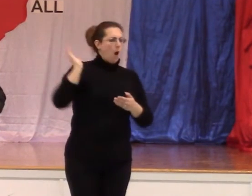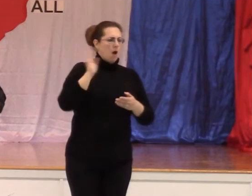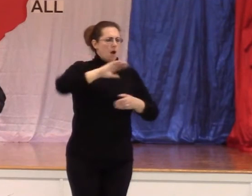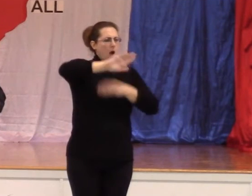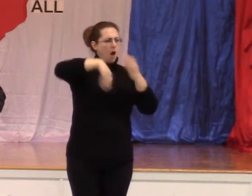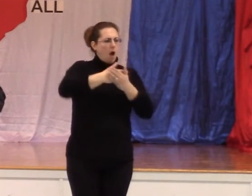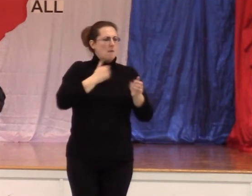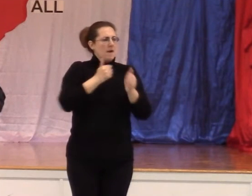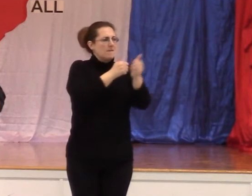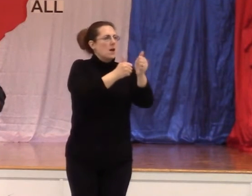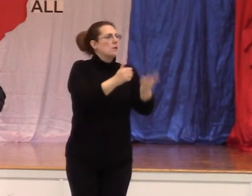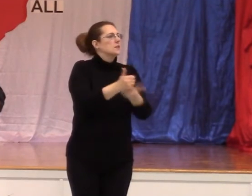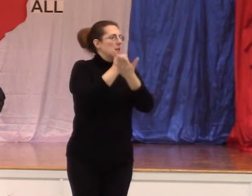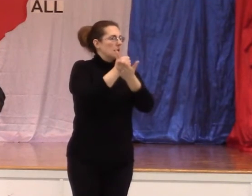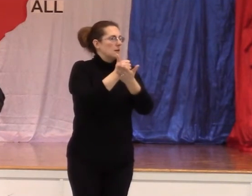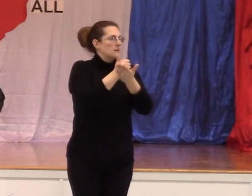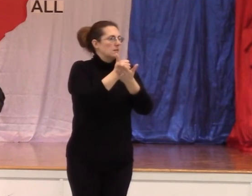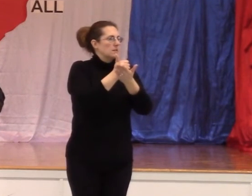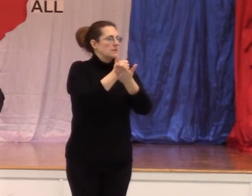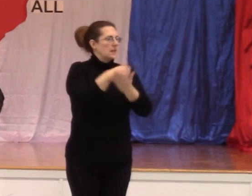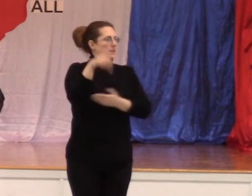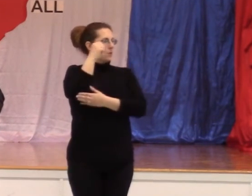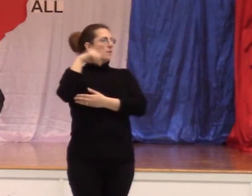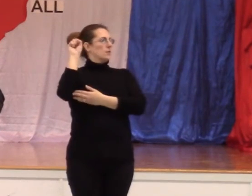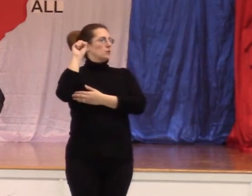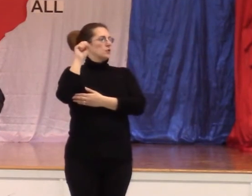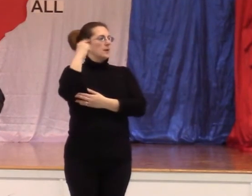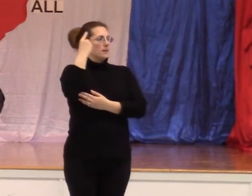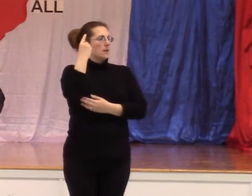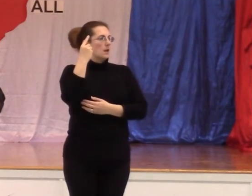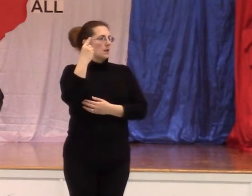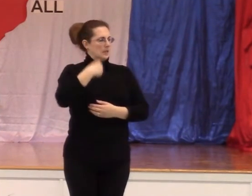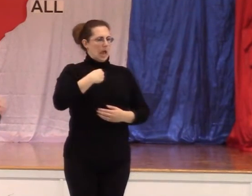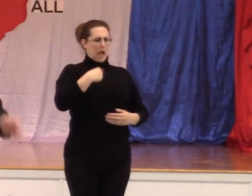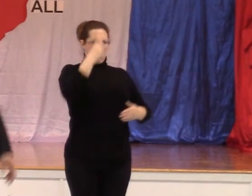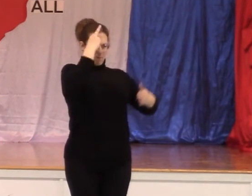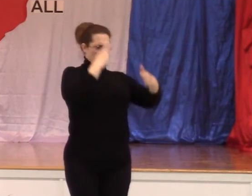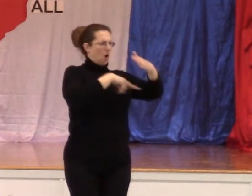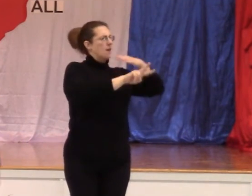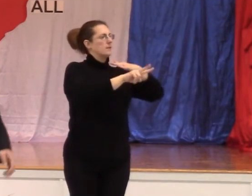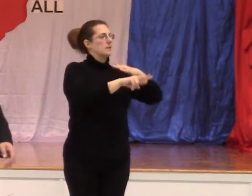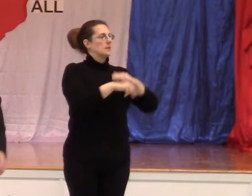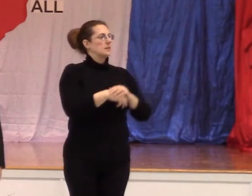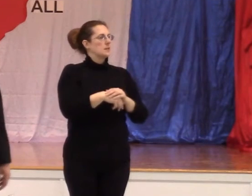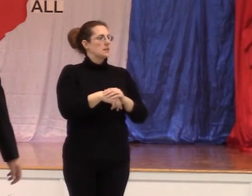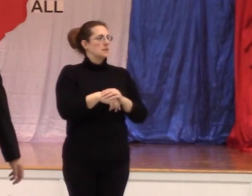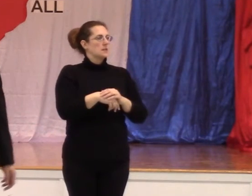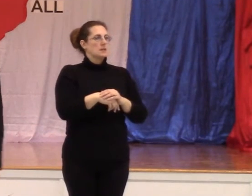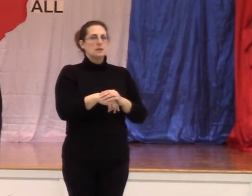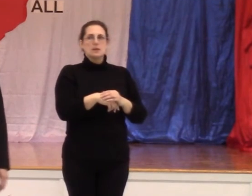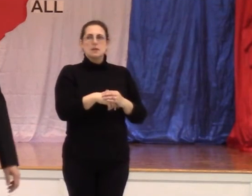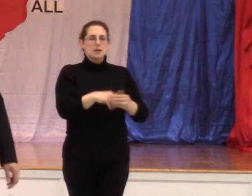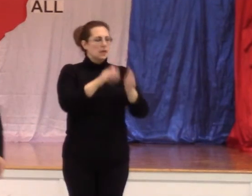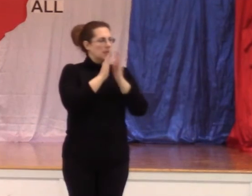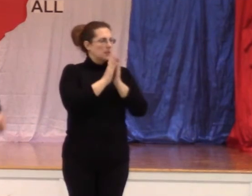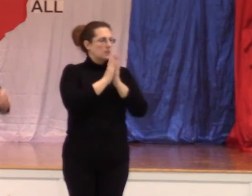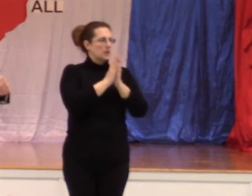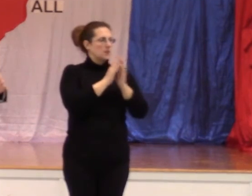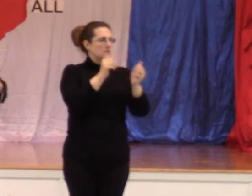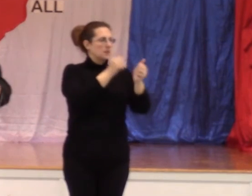still that revolutionary twinge to the Radical Reformation. He is a friend and disciple of Schwenkfeld and